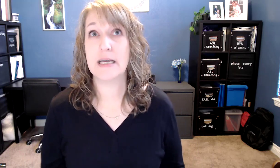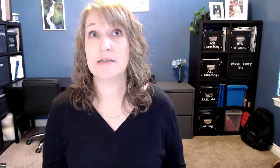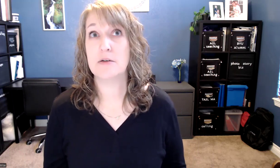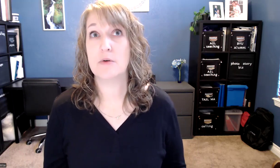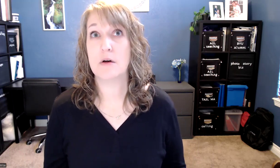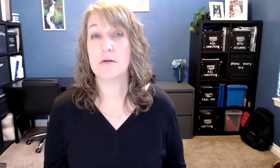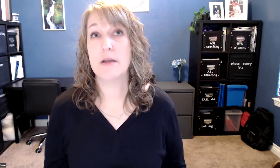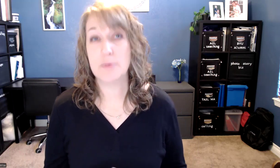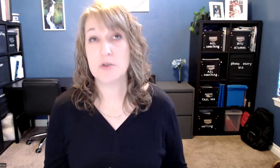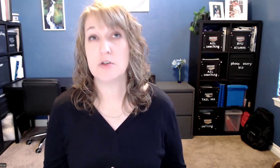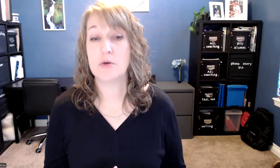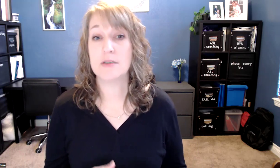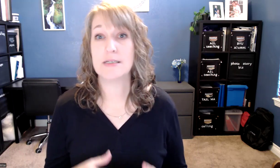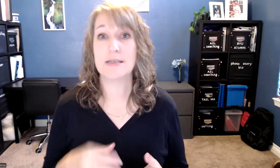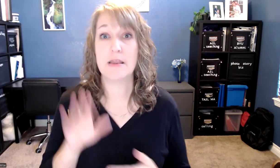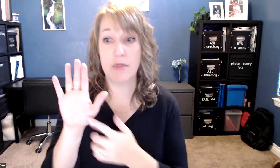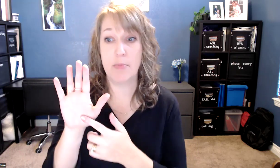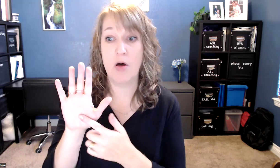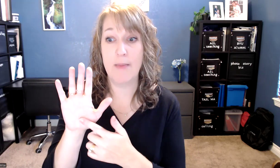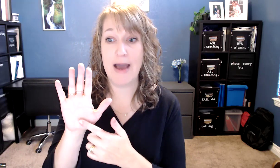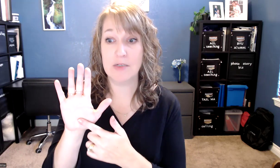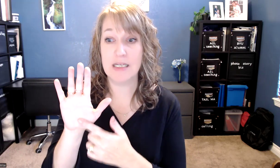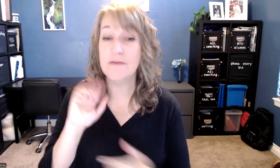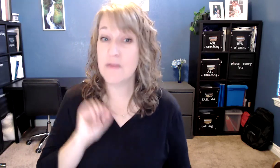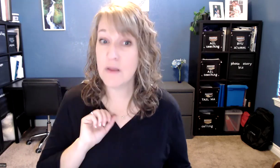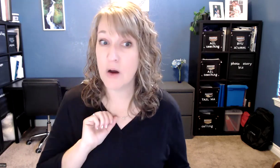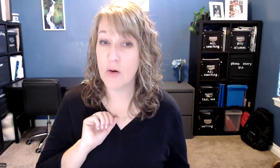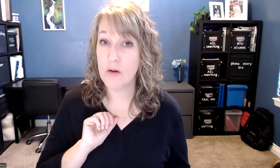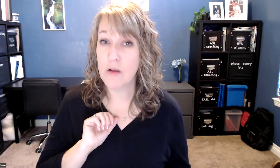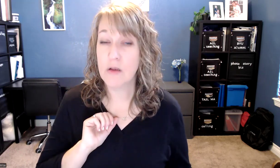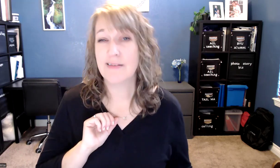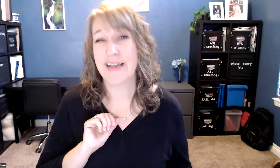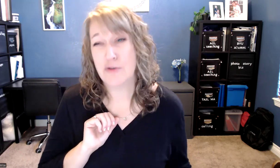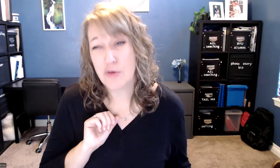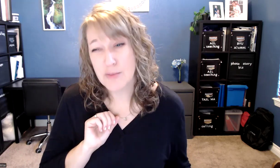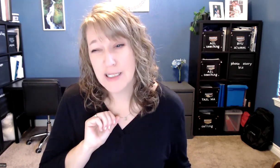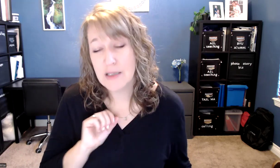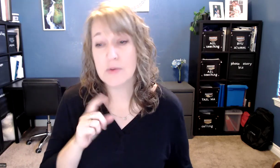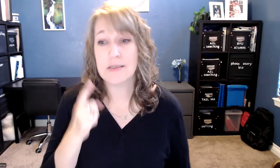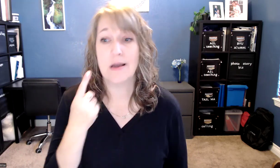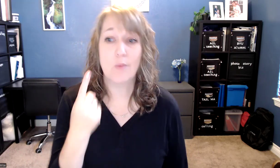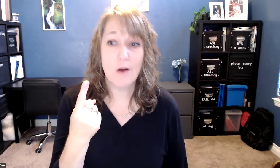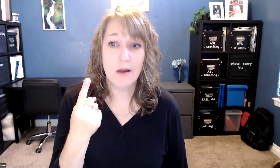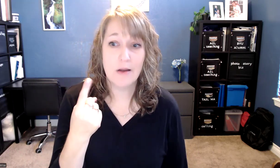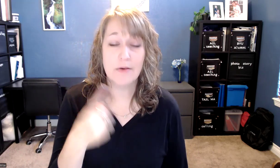signs, numbers, you are going to sign with the palm out, even though, like normally, you would sign 1